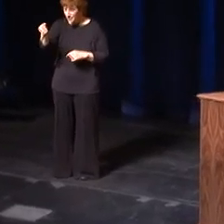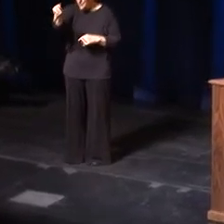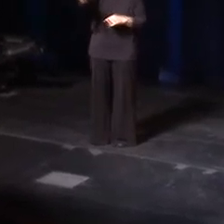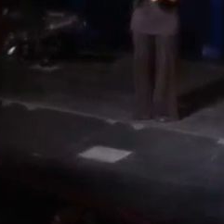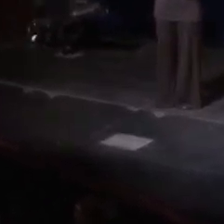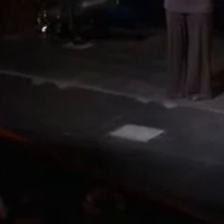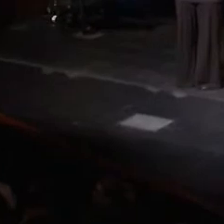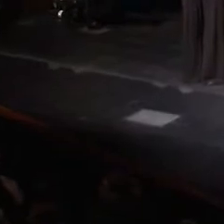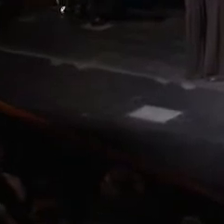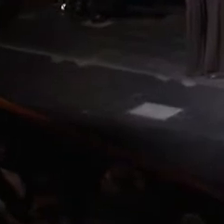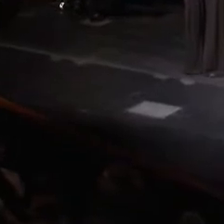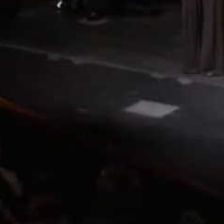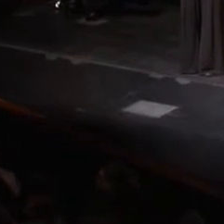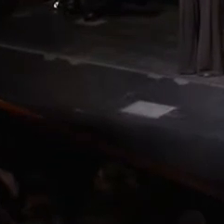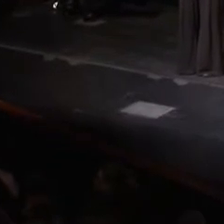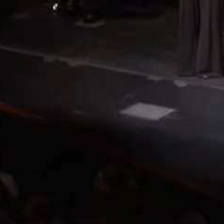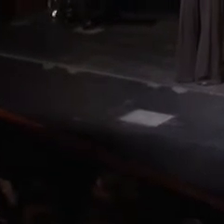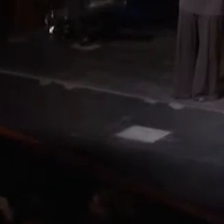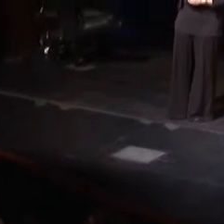hear.